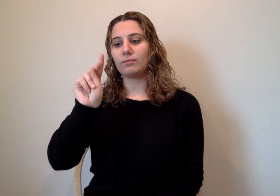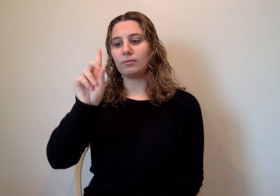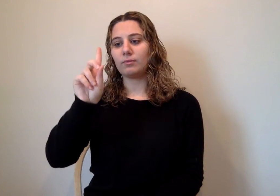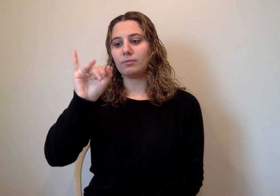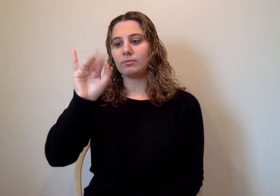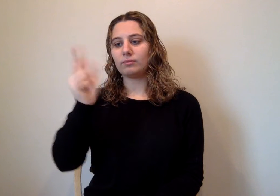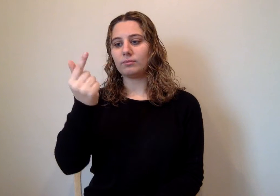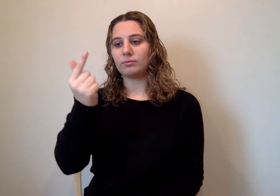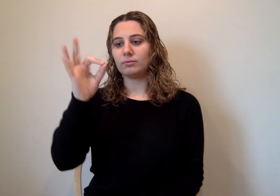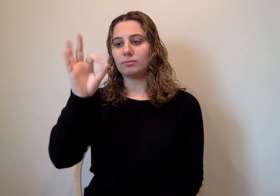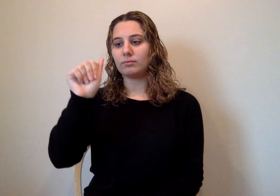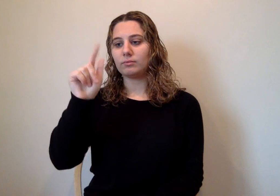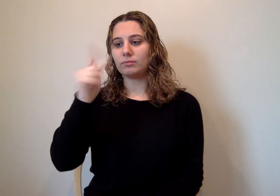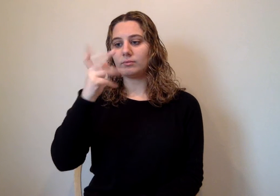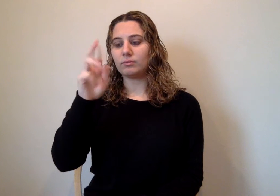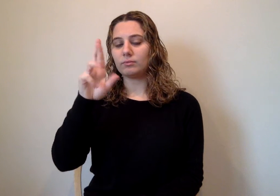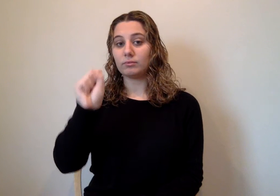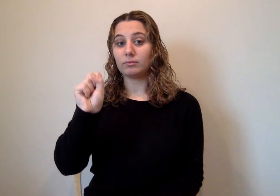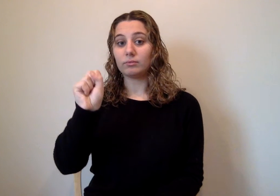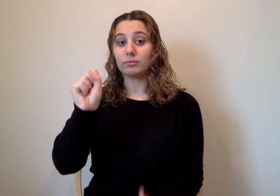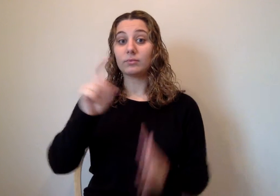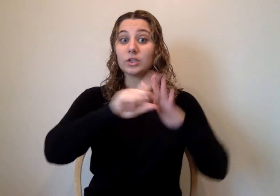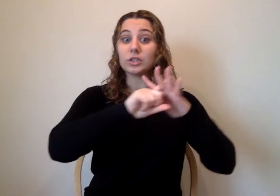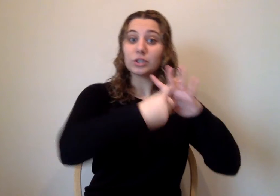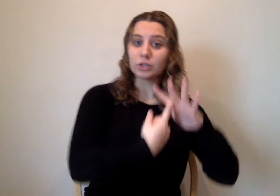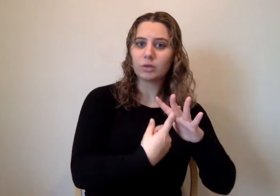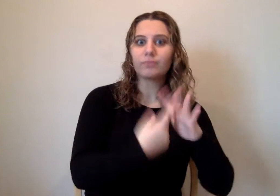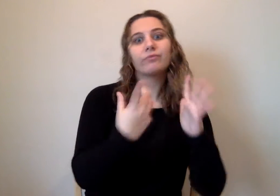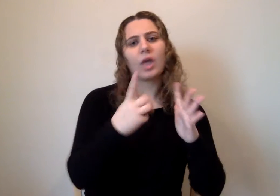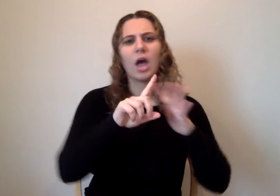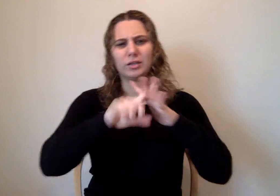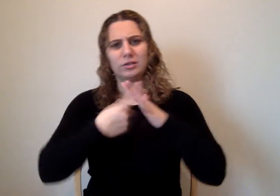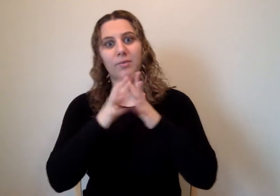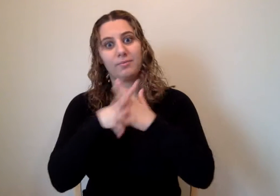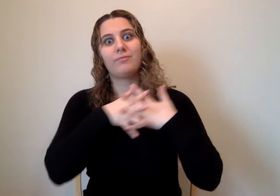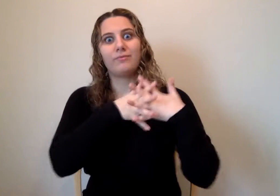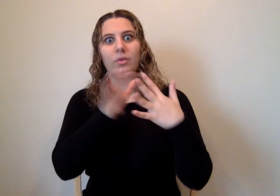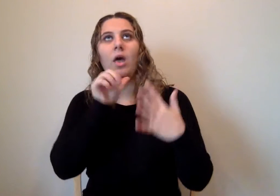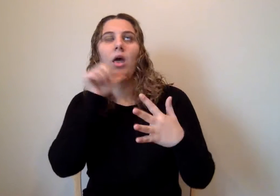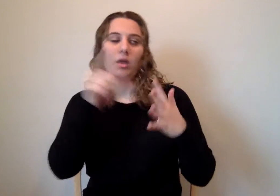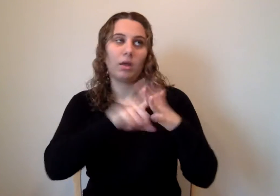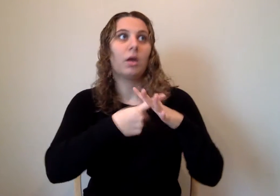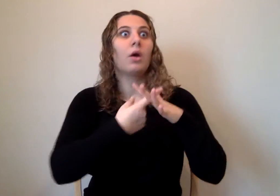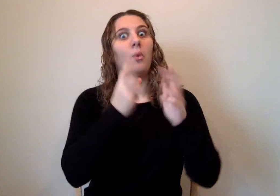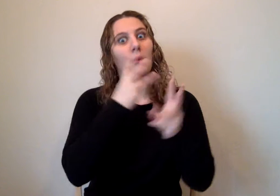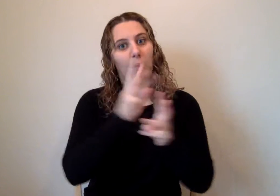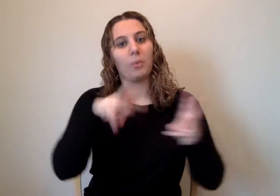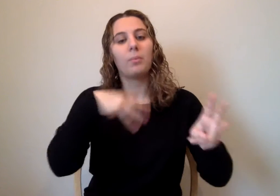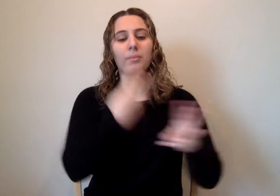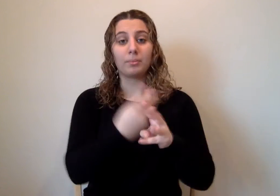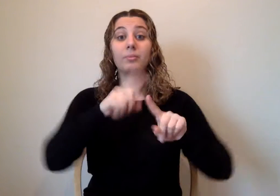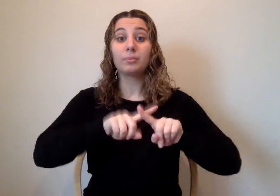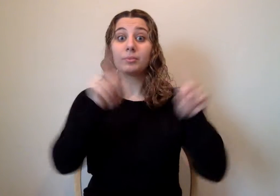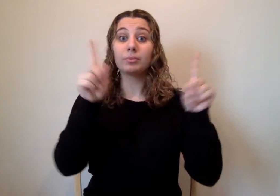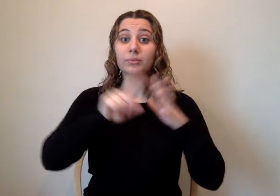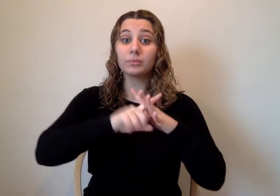of the United States, I don't want to go back that far, we had two men of very different background and very different